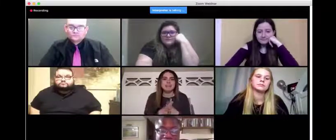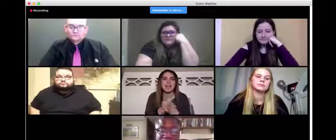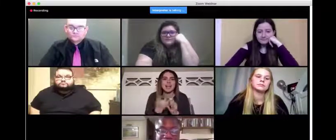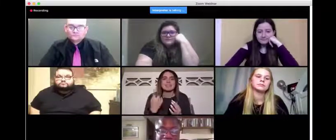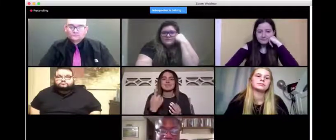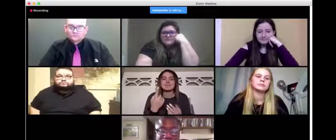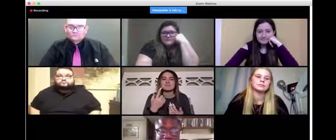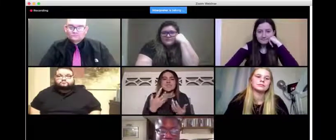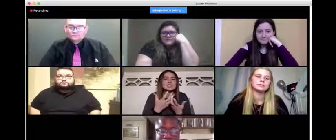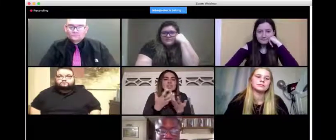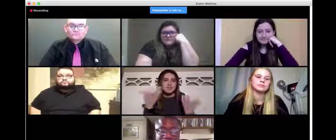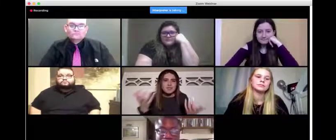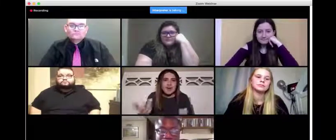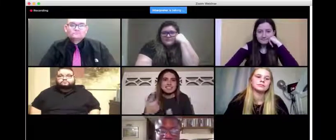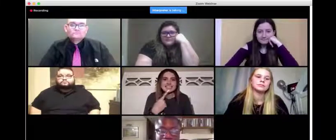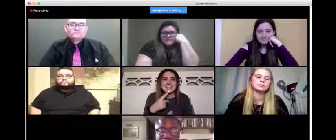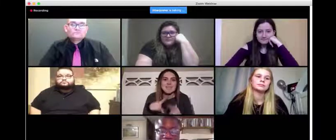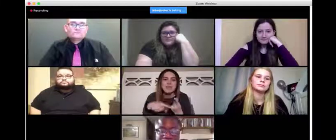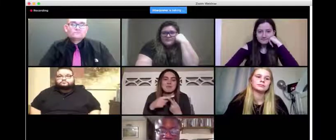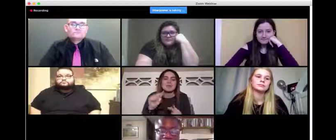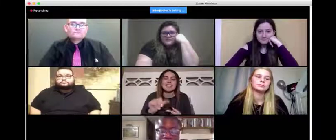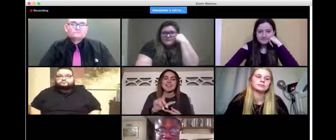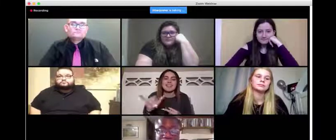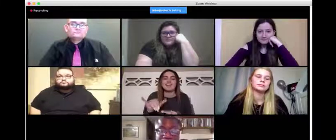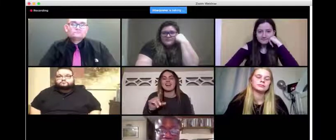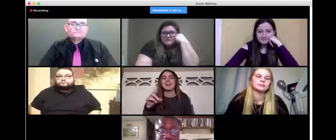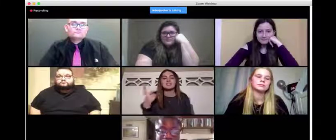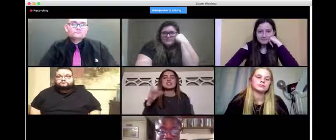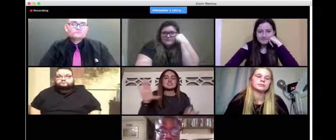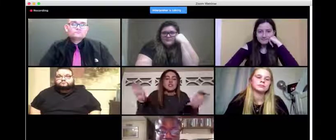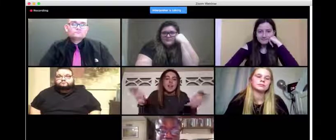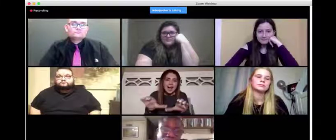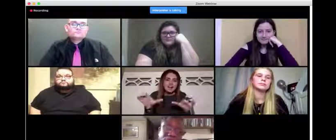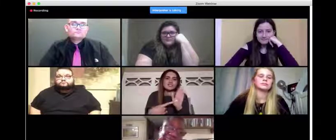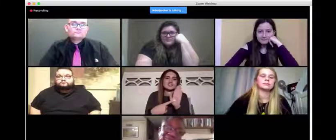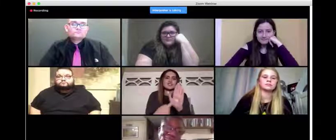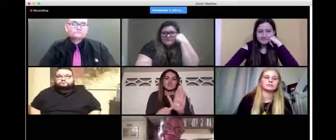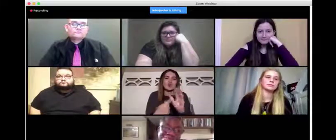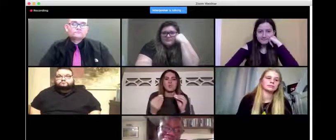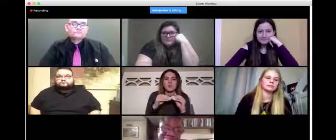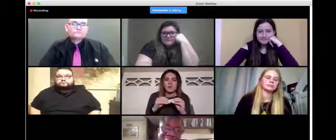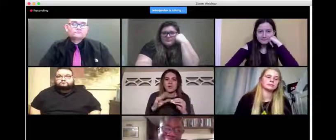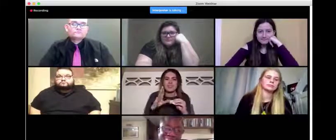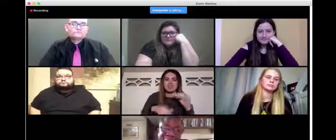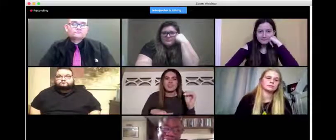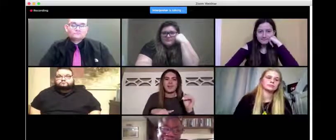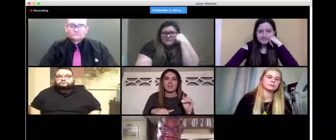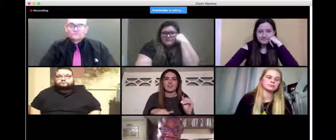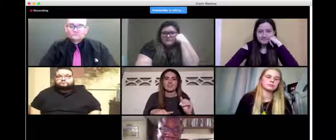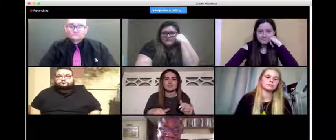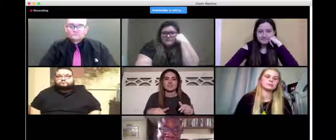your actions show more than, you know, just labeling yourself and having a title of an ally, if that makes sense.